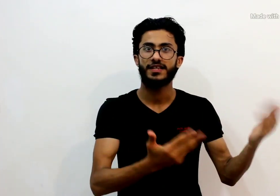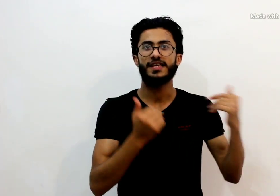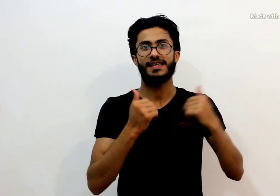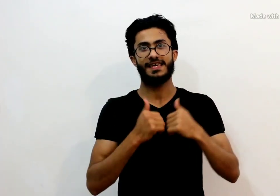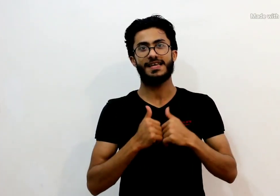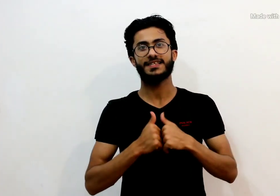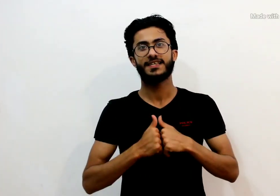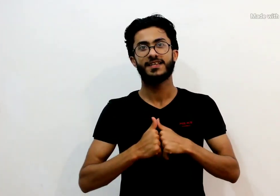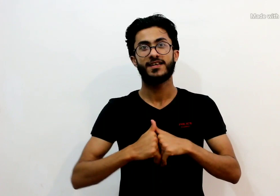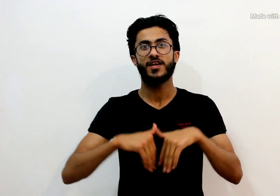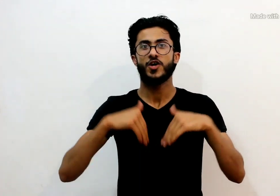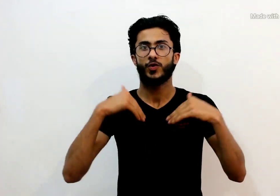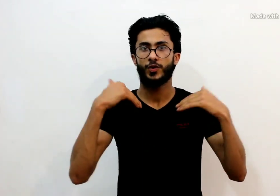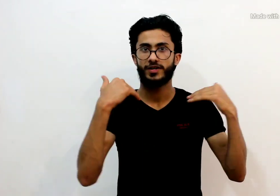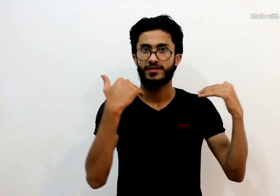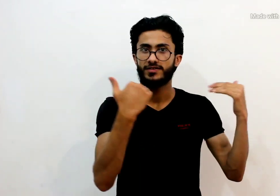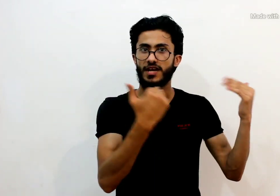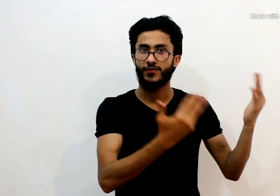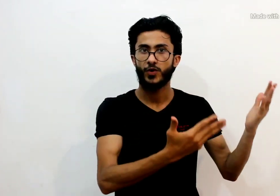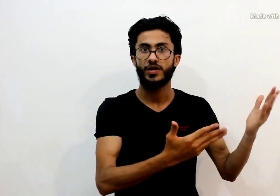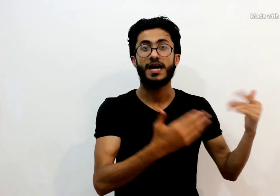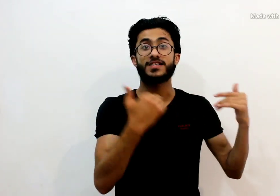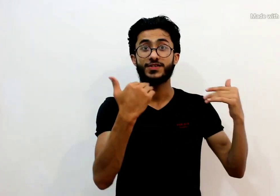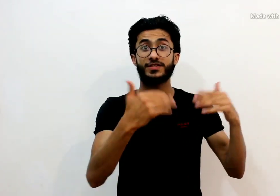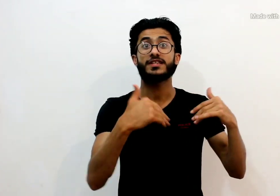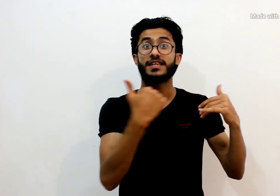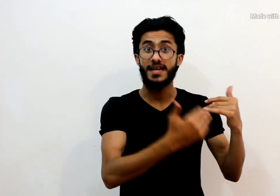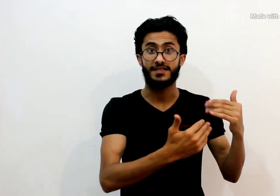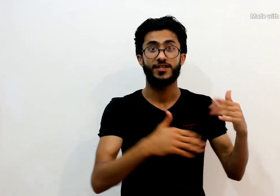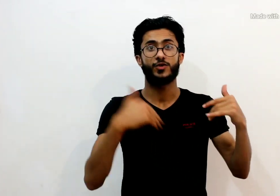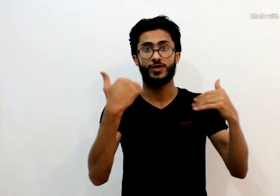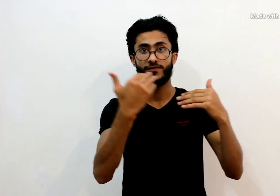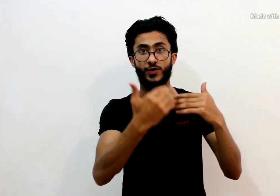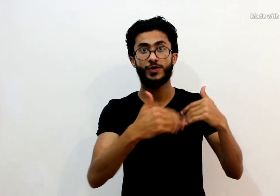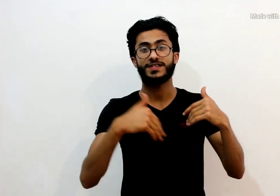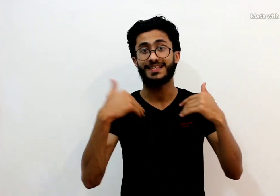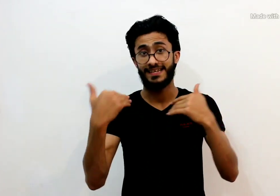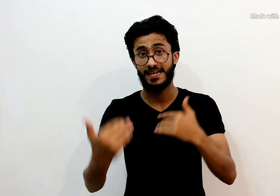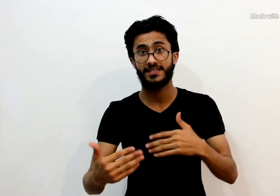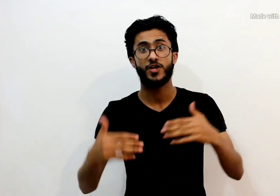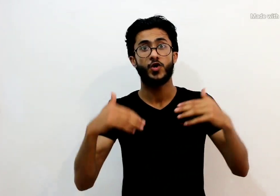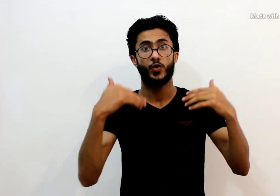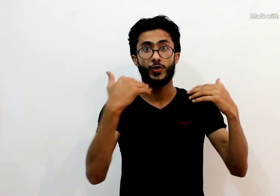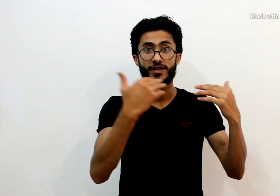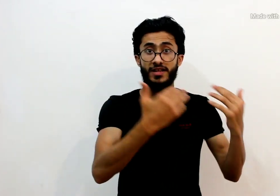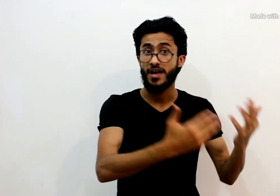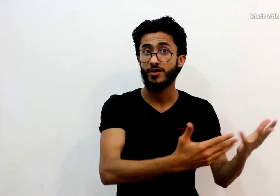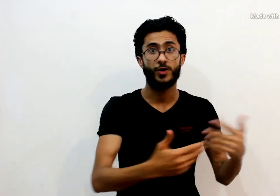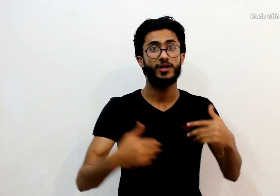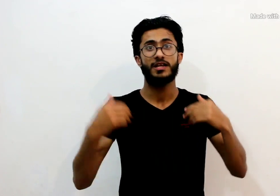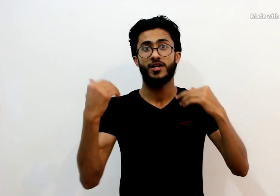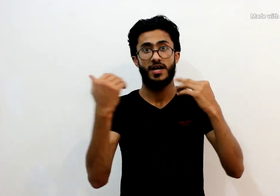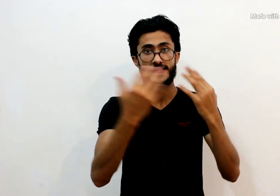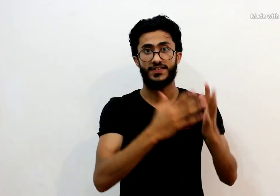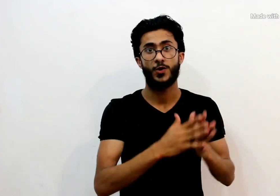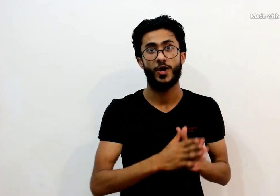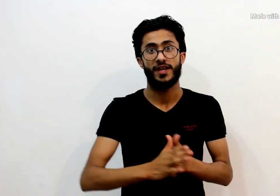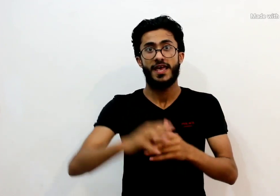certainly yes, or of course certainly not, or of course not, or not at all, and so on.